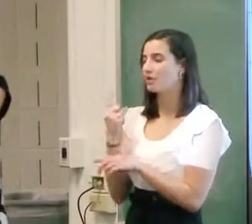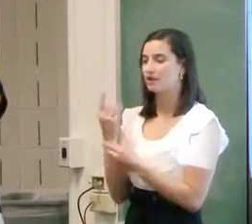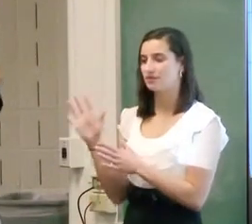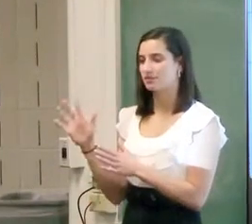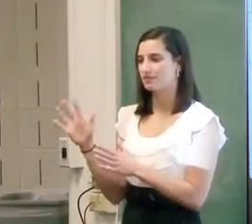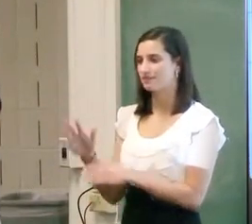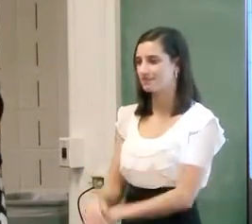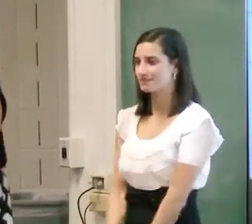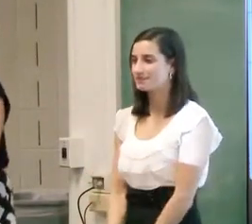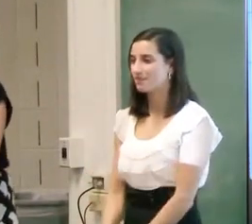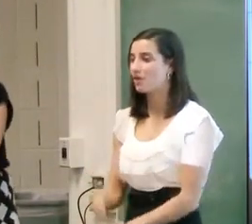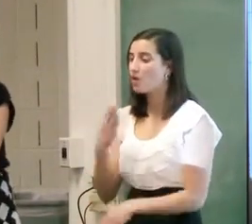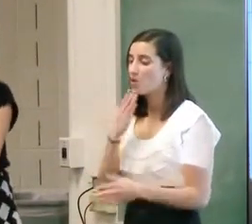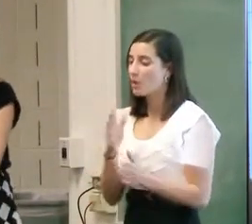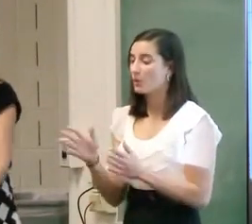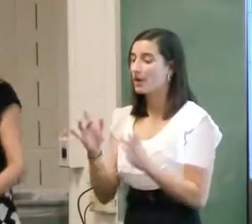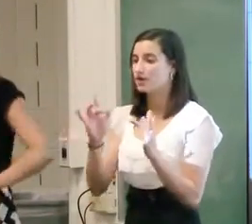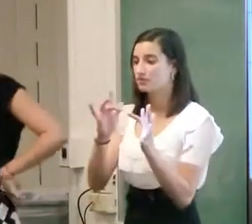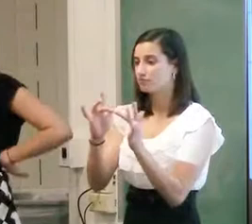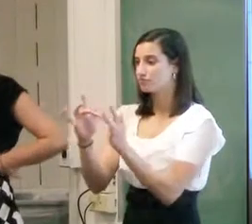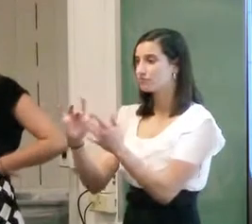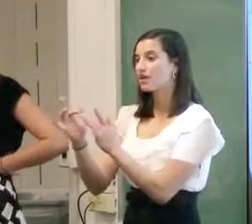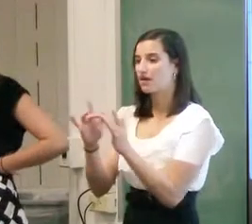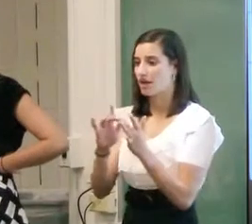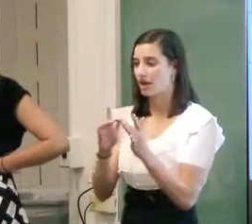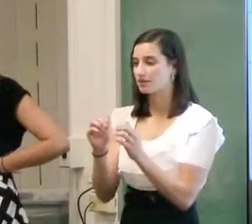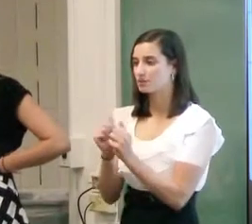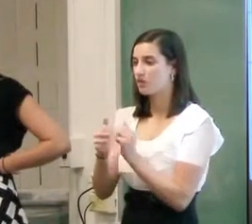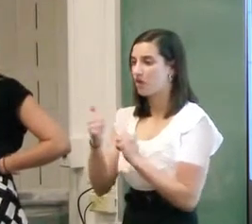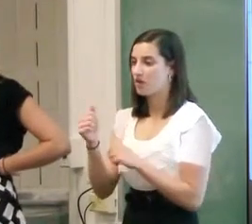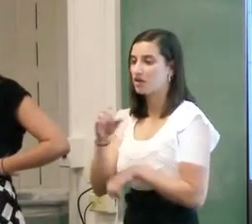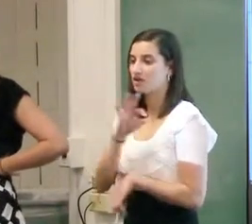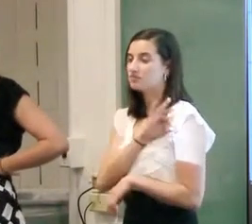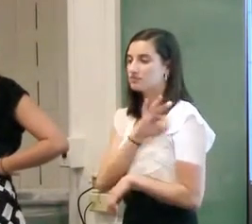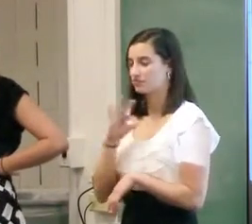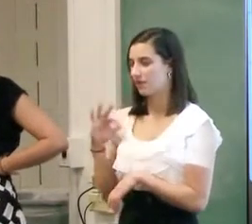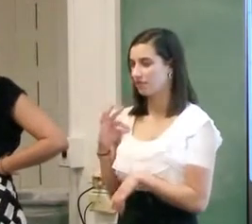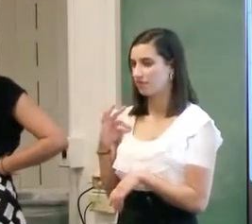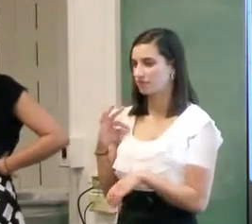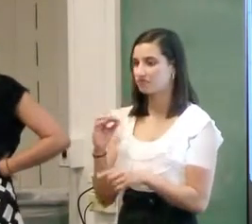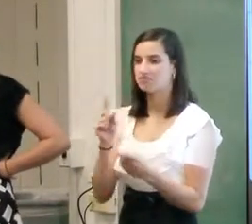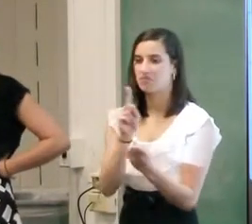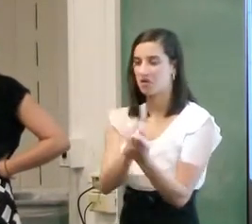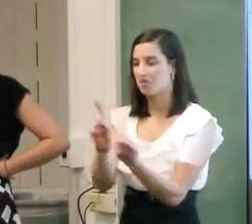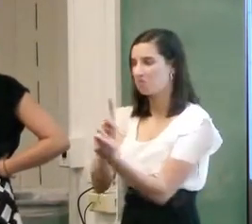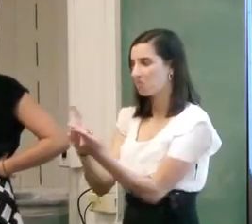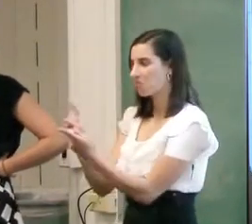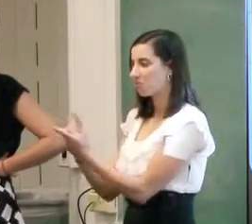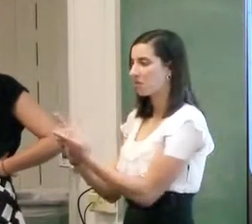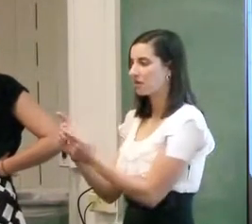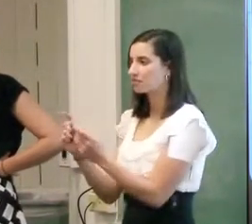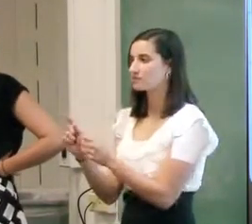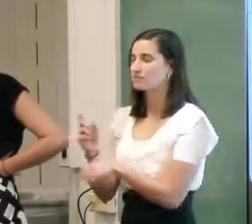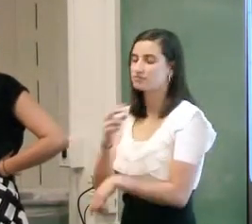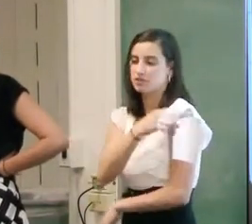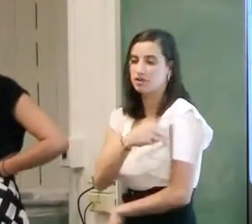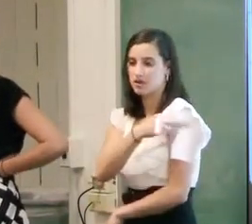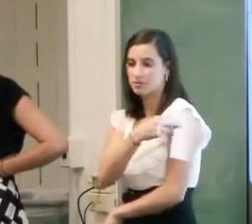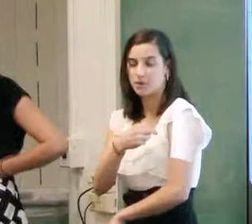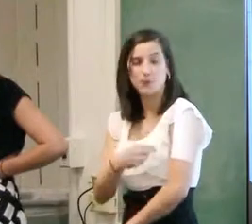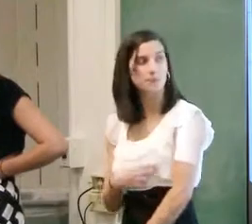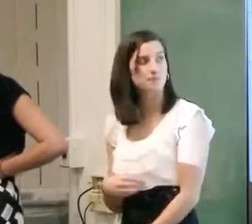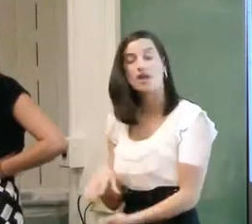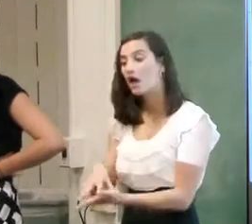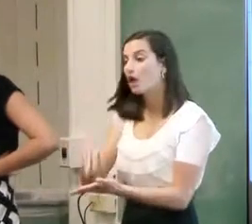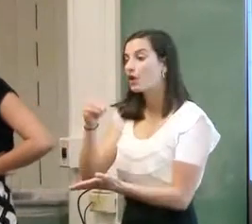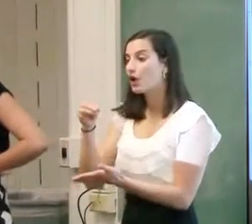This is a great way to make connections with the daytime staff, the on-call staff, and other staff members that work at Strong. I learned a